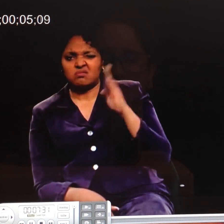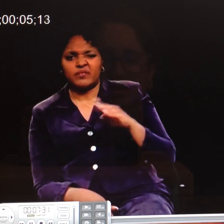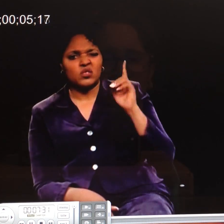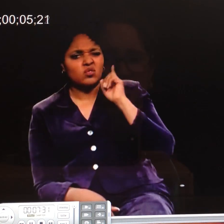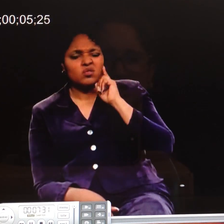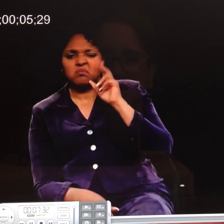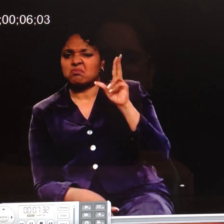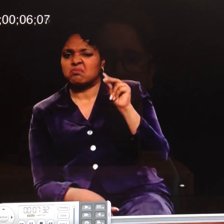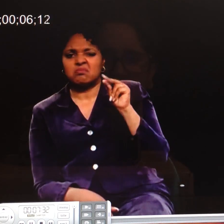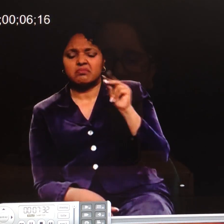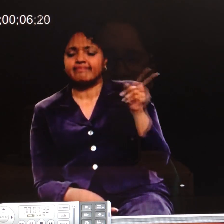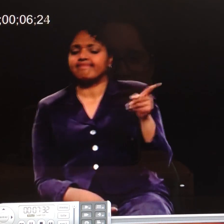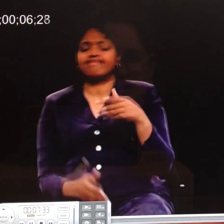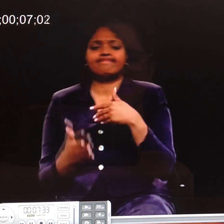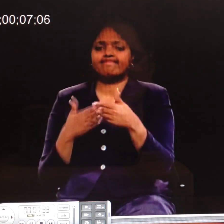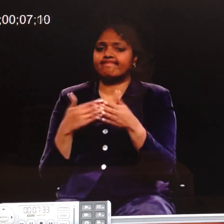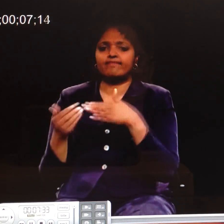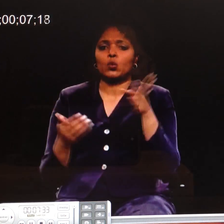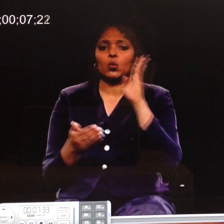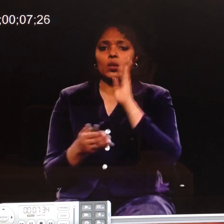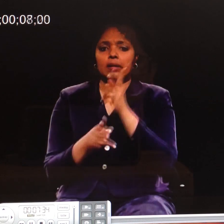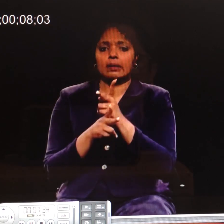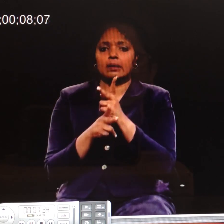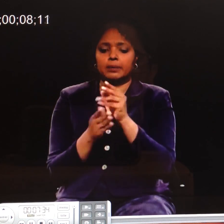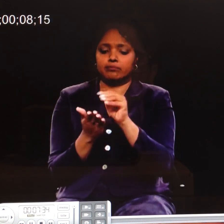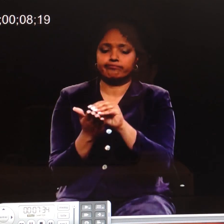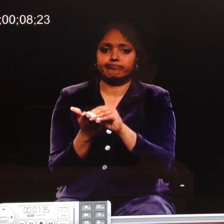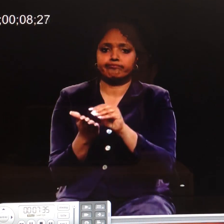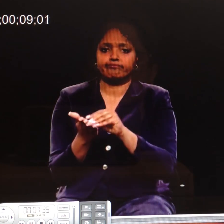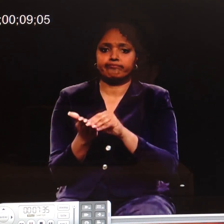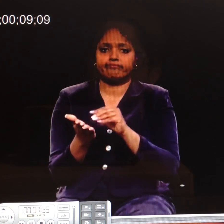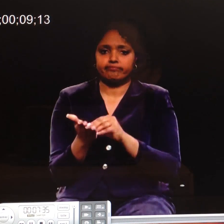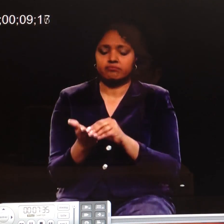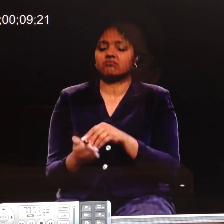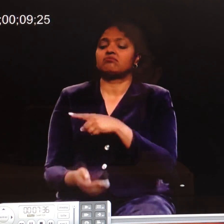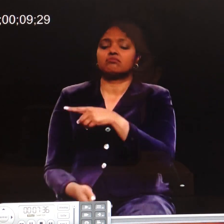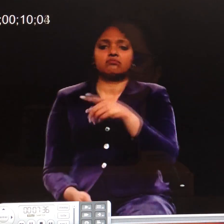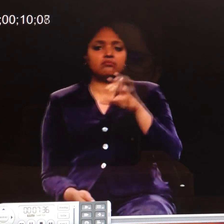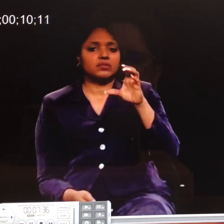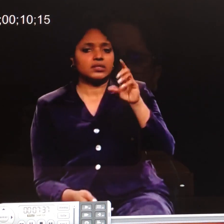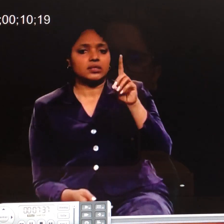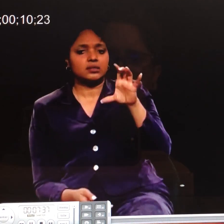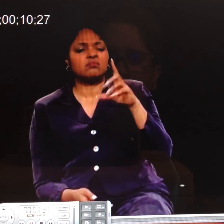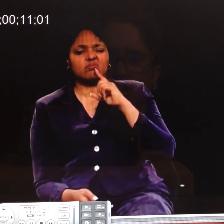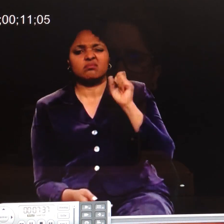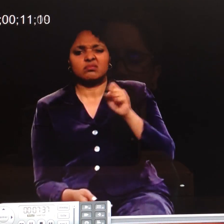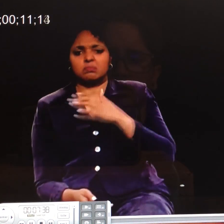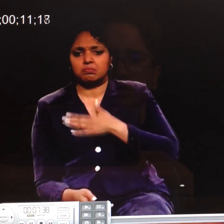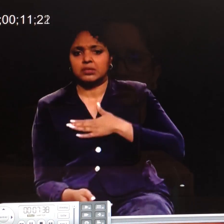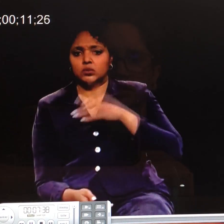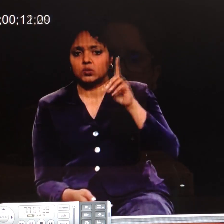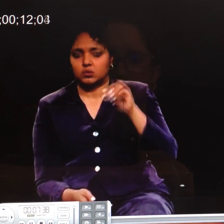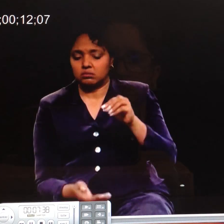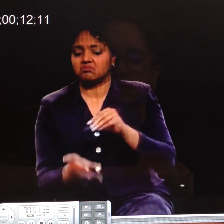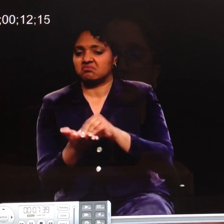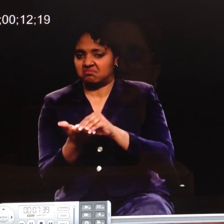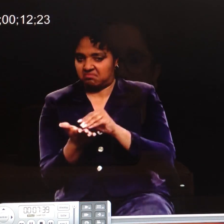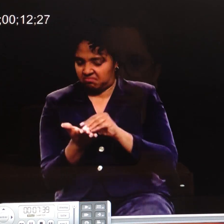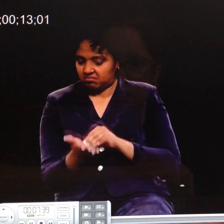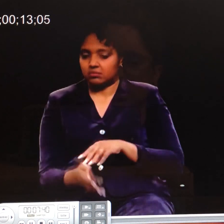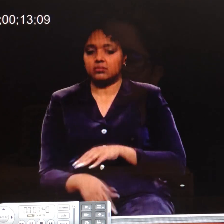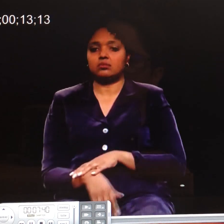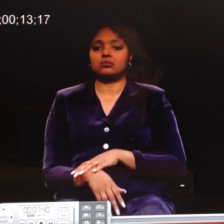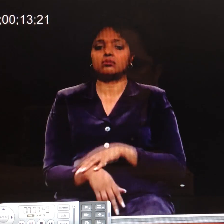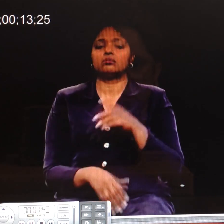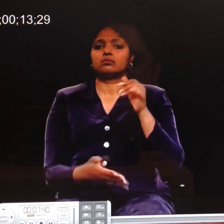CDC responded saying, no, they've never heard of that. So he said, okay, that's okay. I'll keep track of all the symptoms.